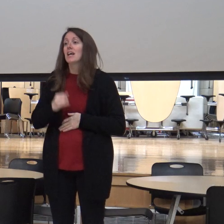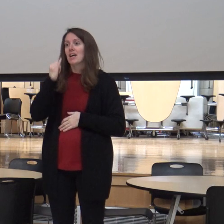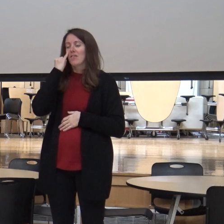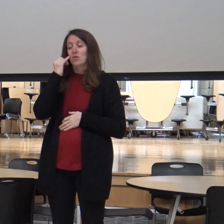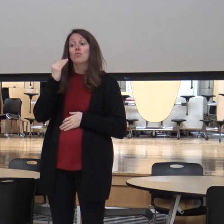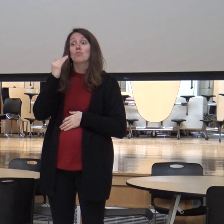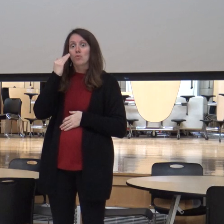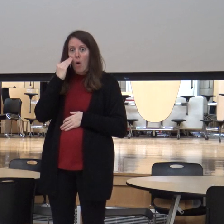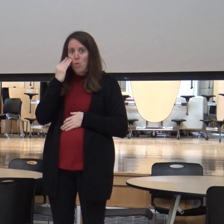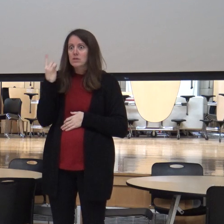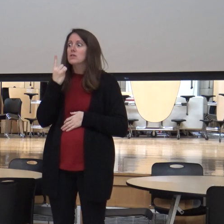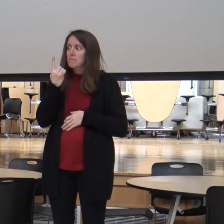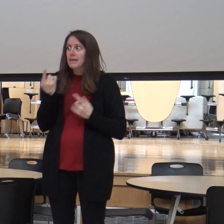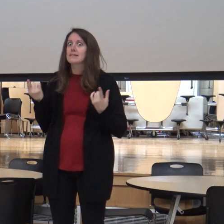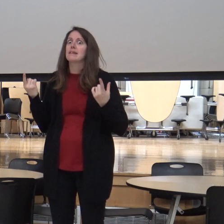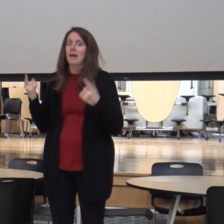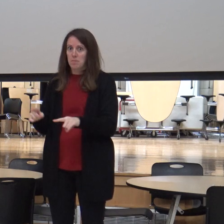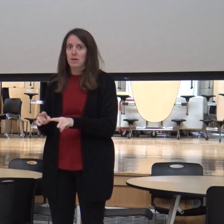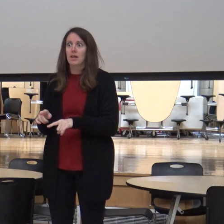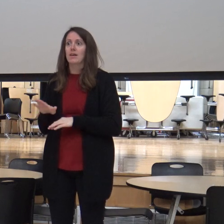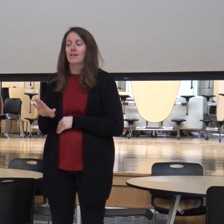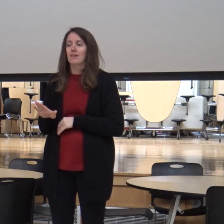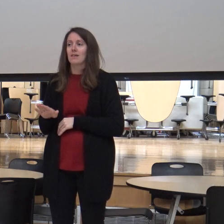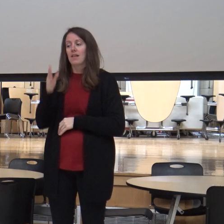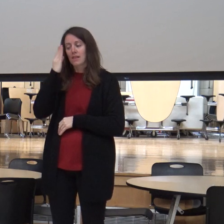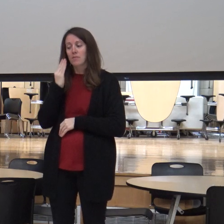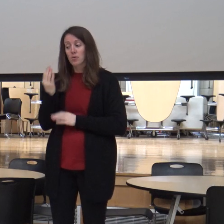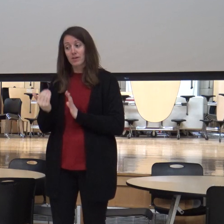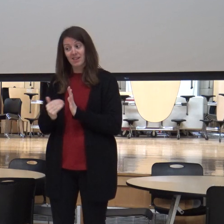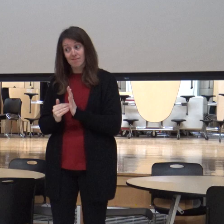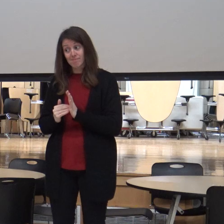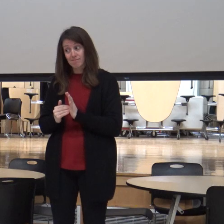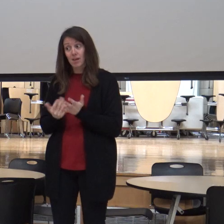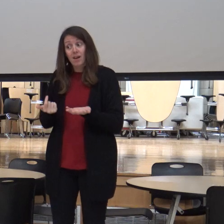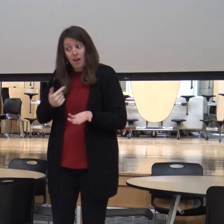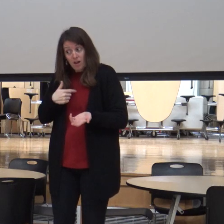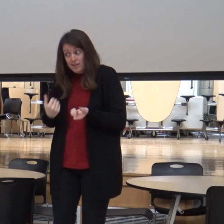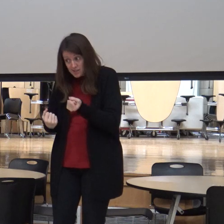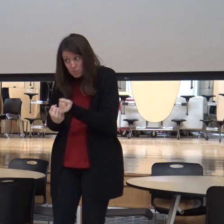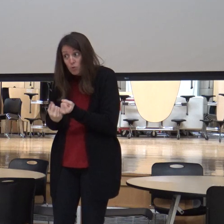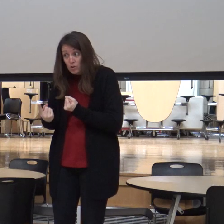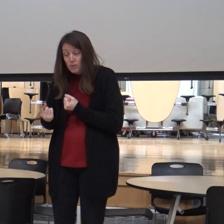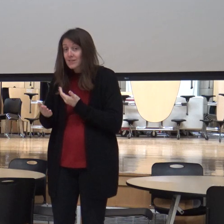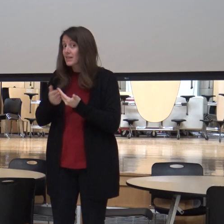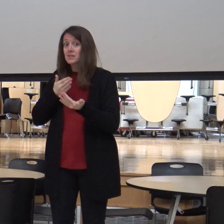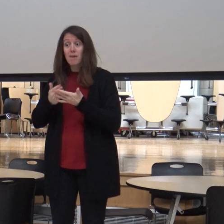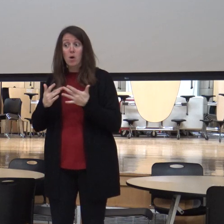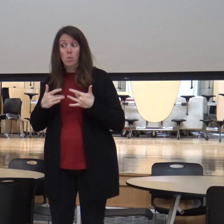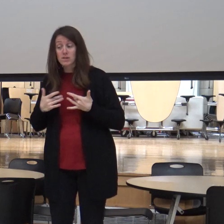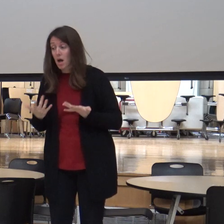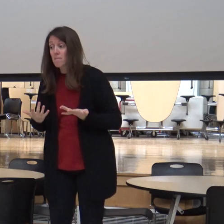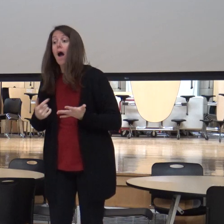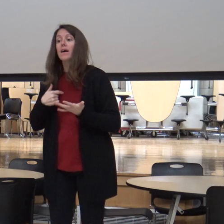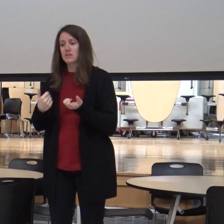significant things going on, let them know again. I support you no matter what. You know, sometimes